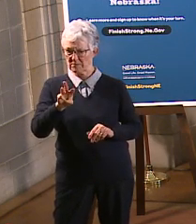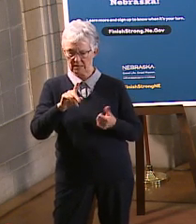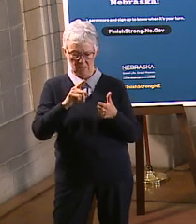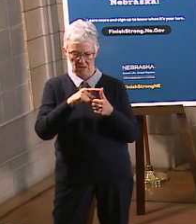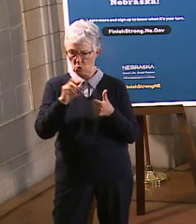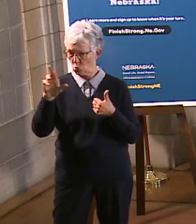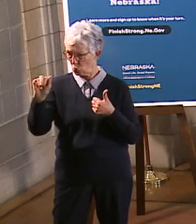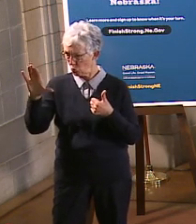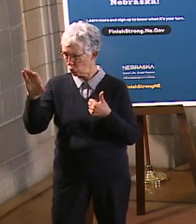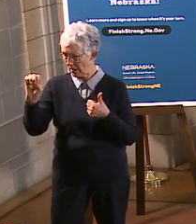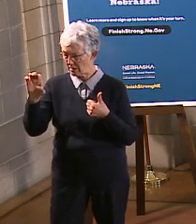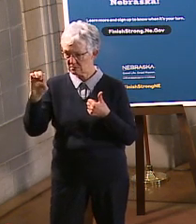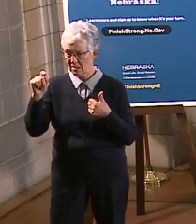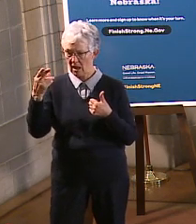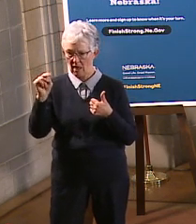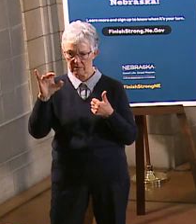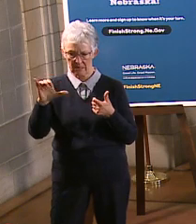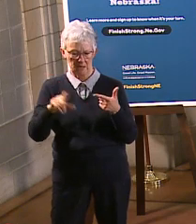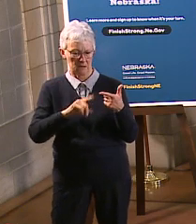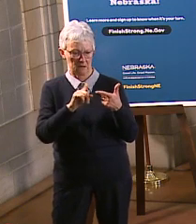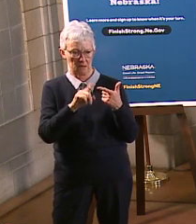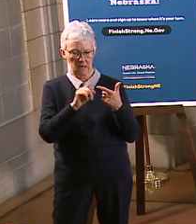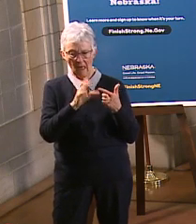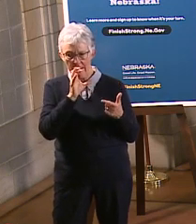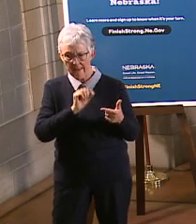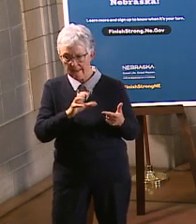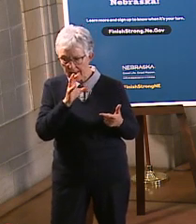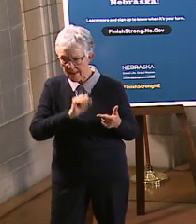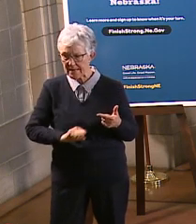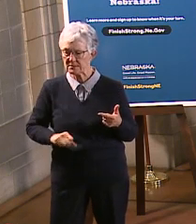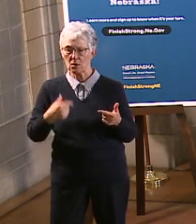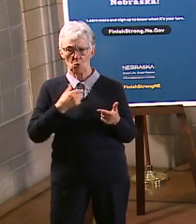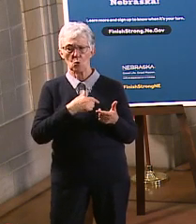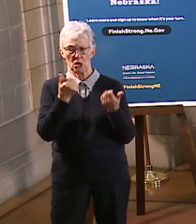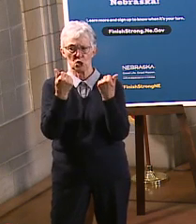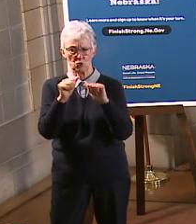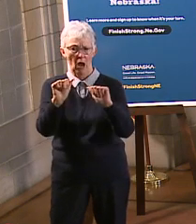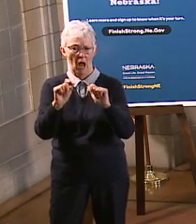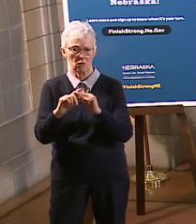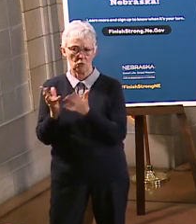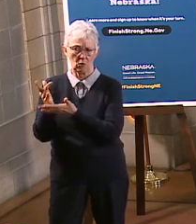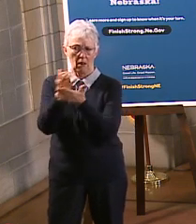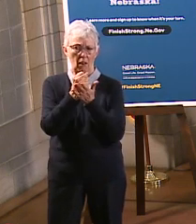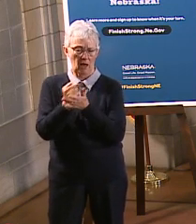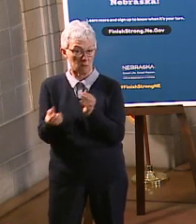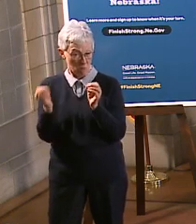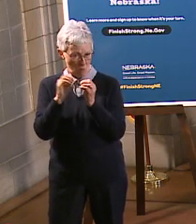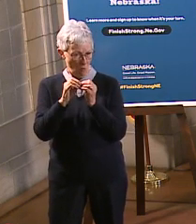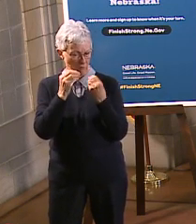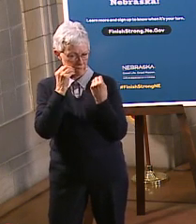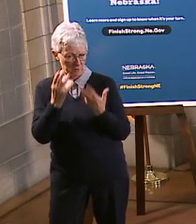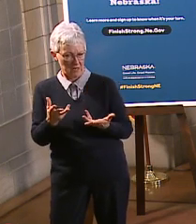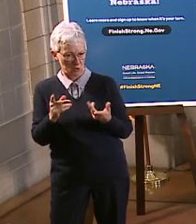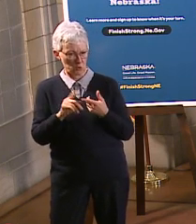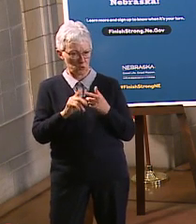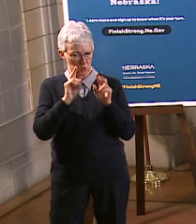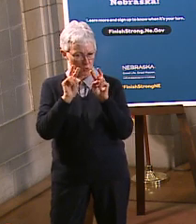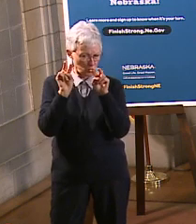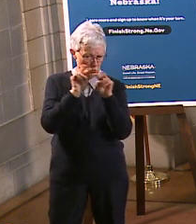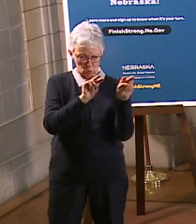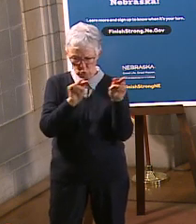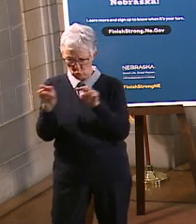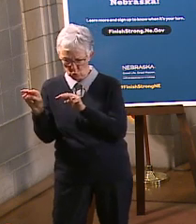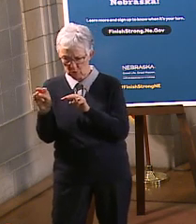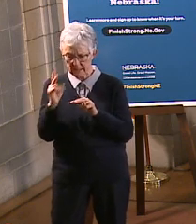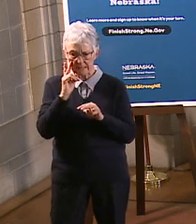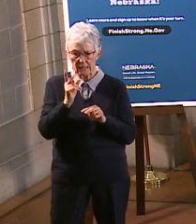ethnicity, age, that sort of thing. We try to collect additional data through vital records and use that as we're looking at, say, mortality